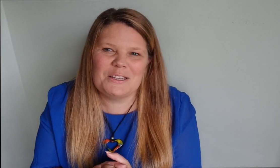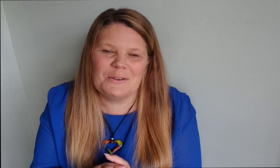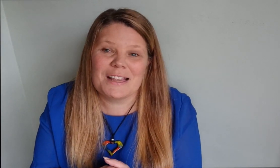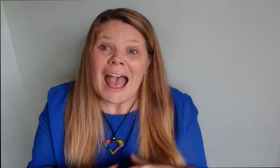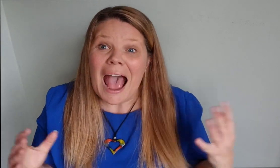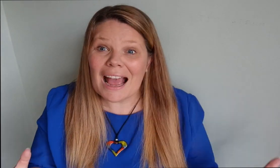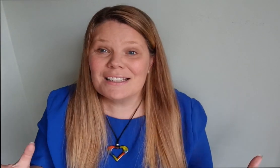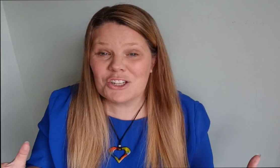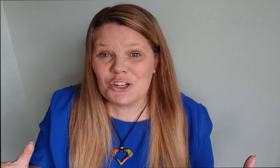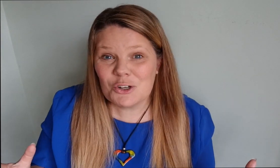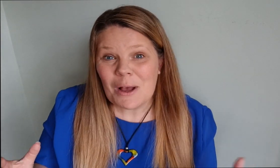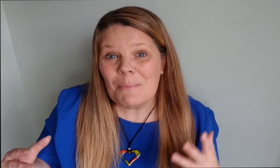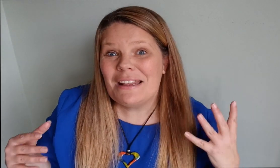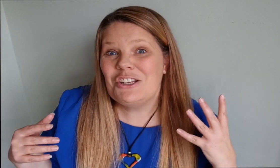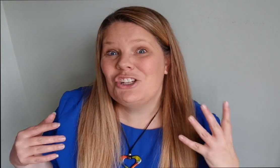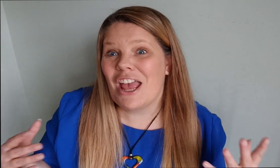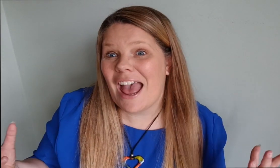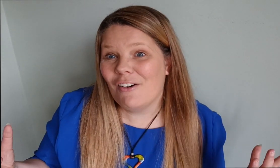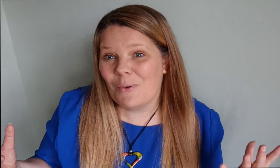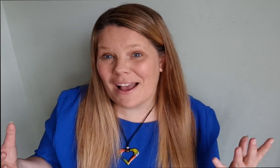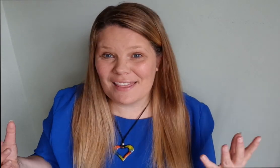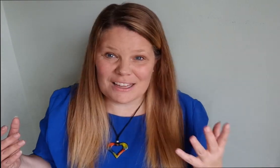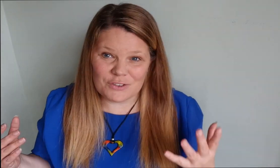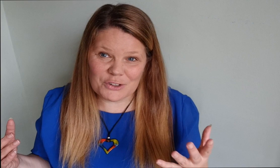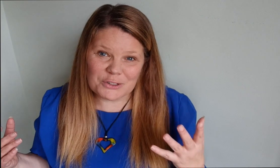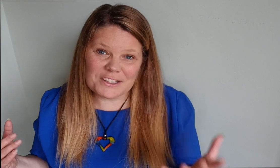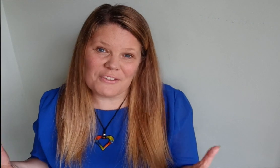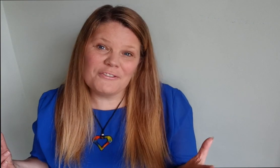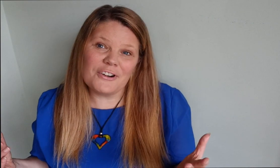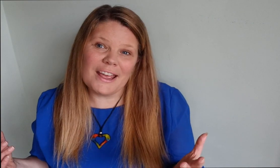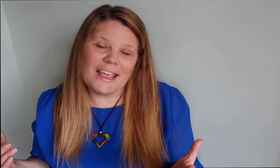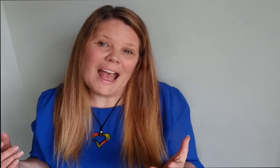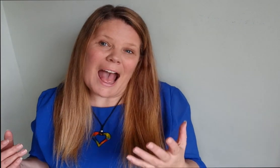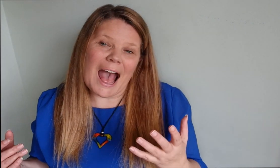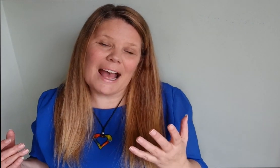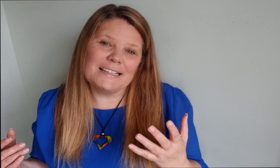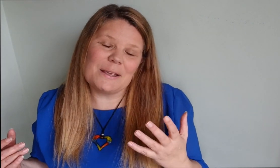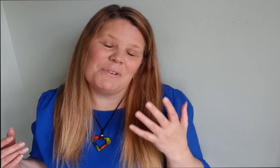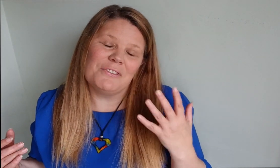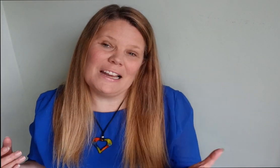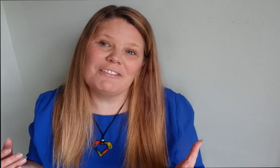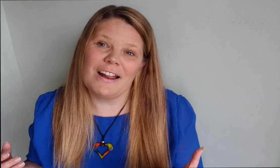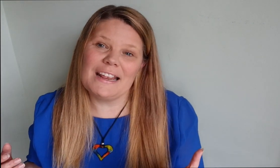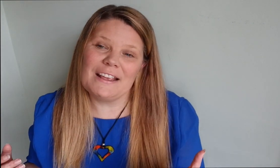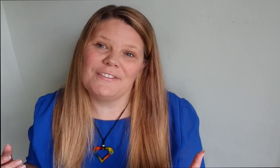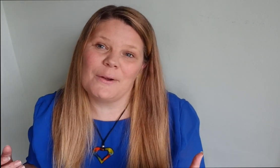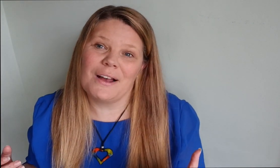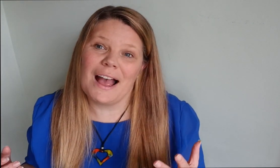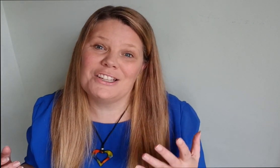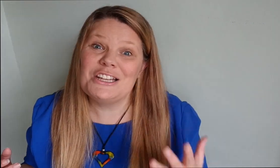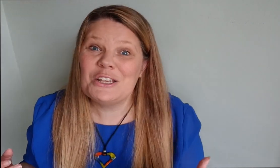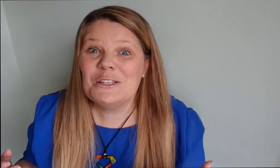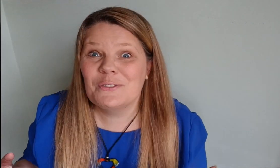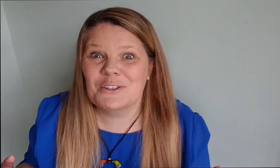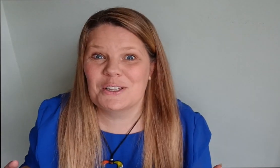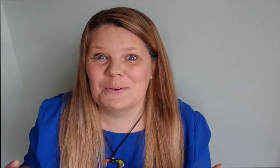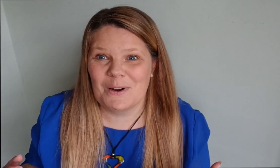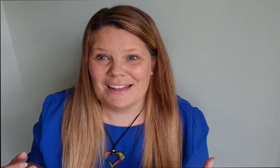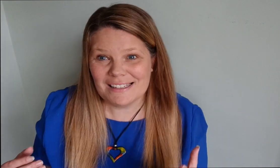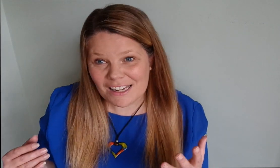use. And as usual, please share away. These resources are free, and it'd be really great if they were actually useful to someone instead of me